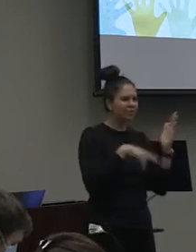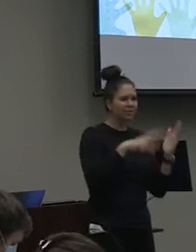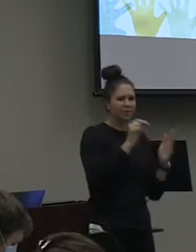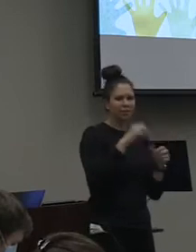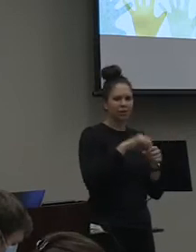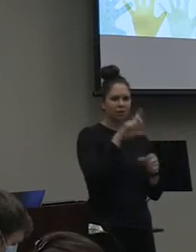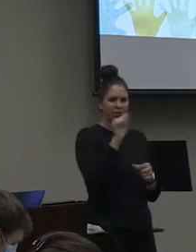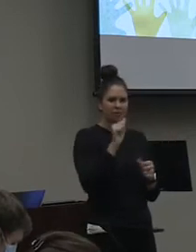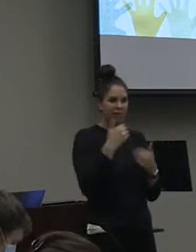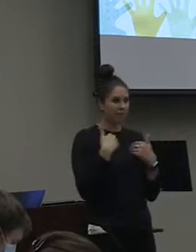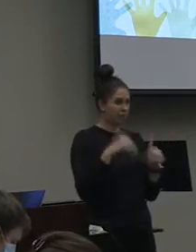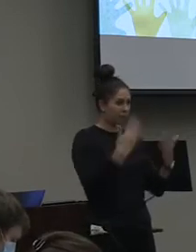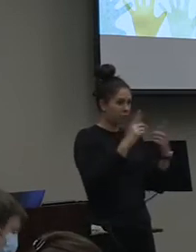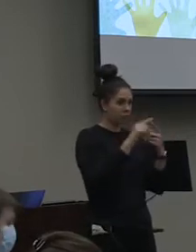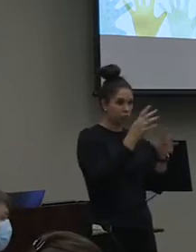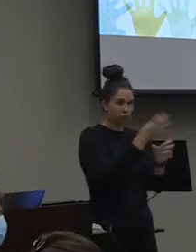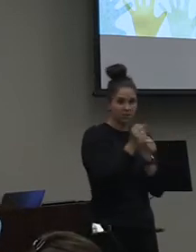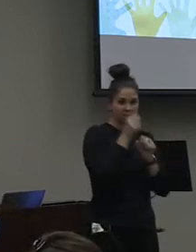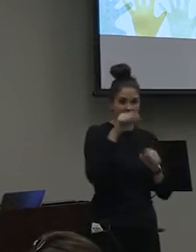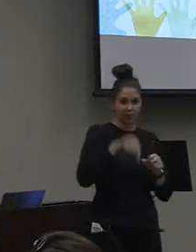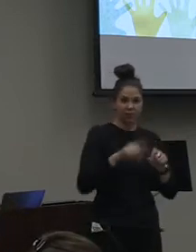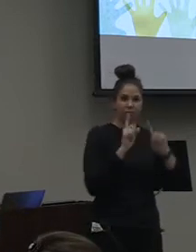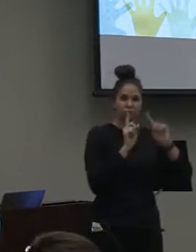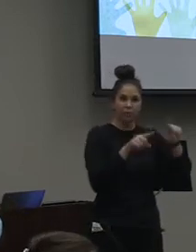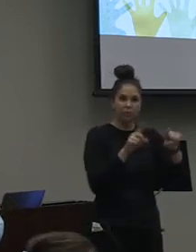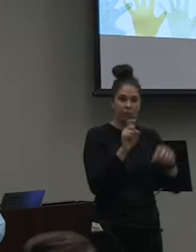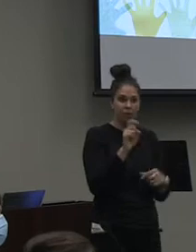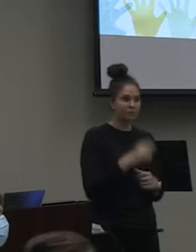motion to receive this update report?